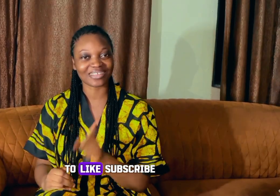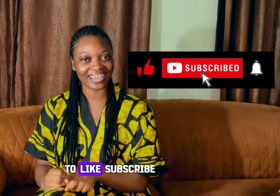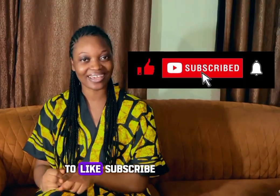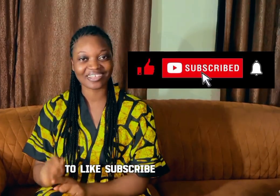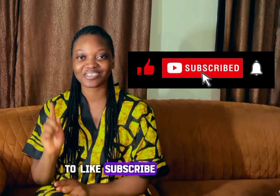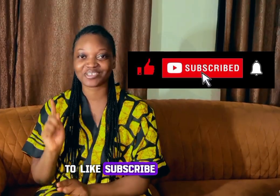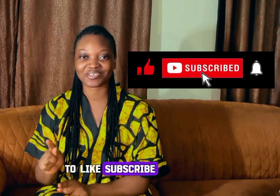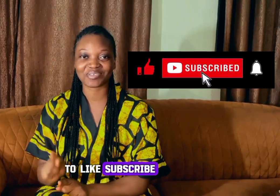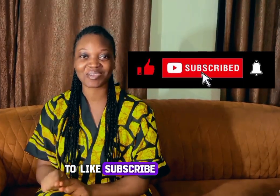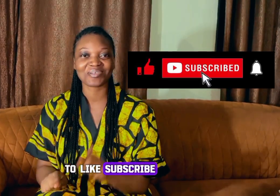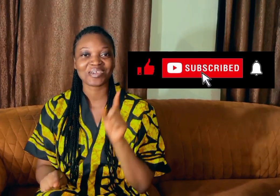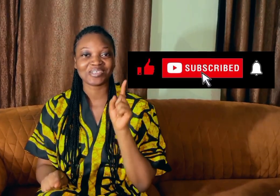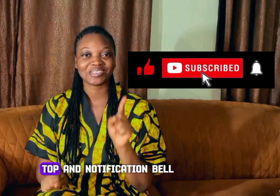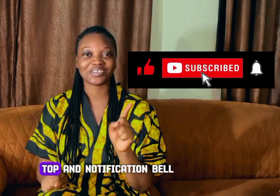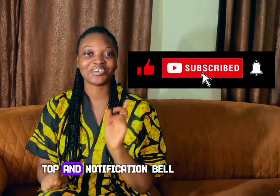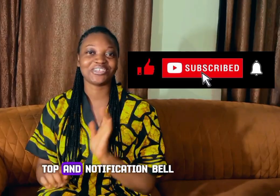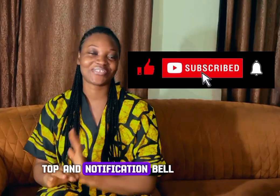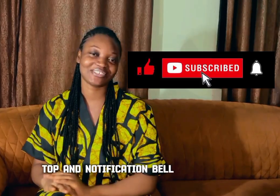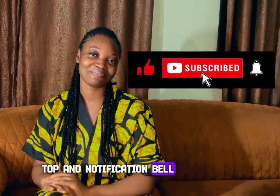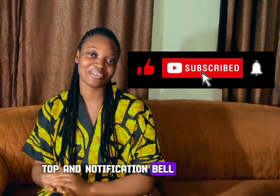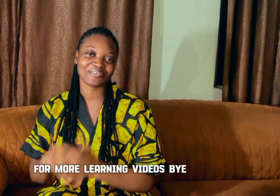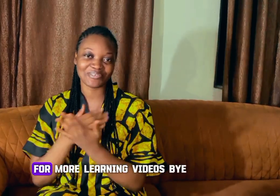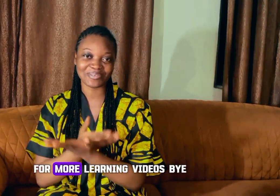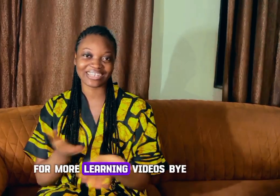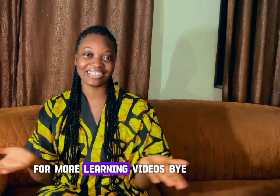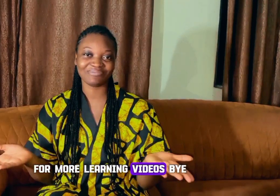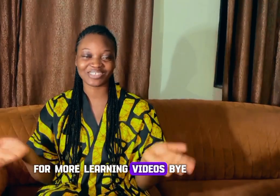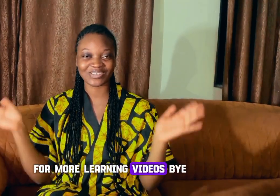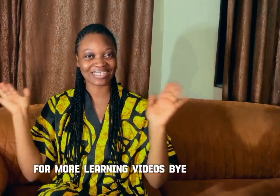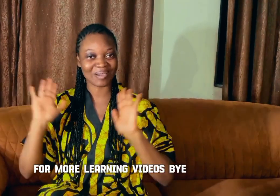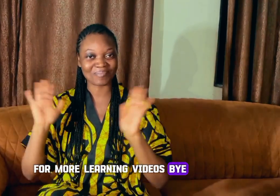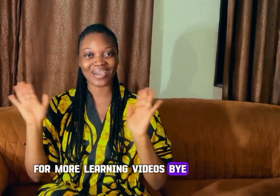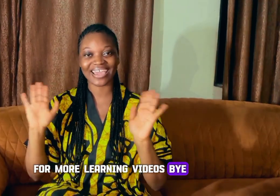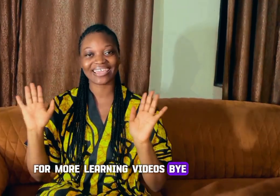subscribe, turn on the notification bell for more learning videos. Bye.